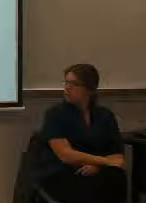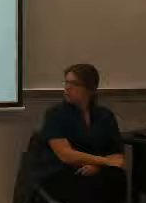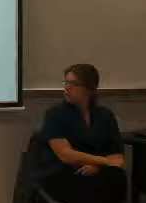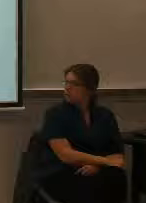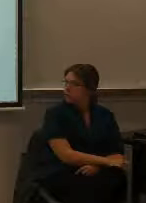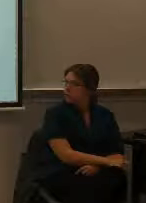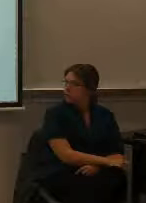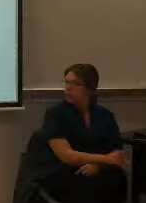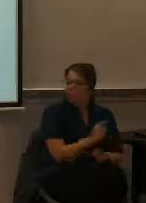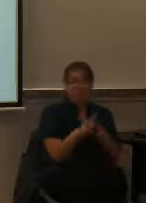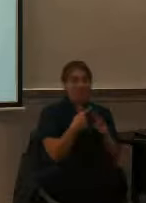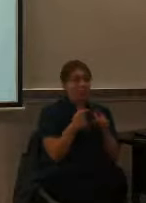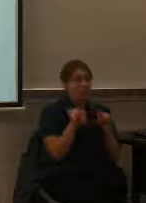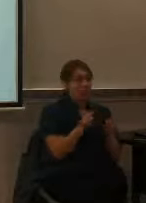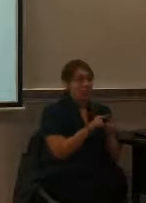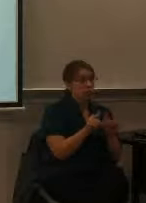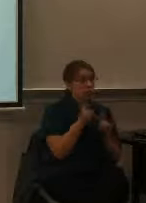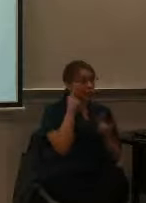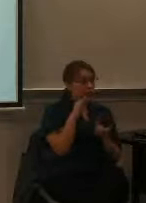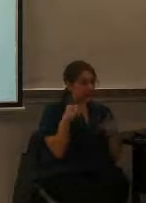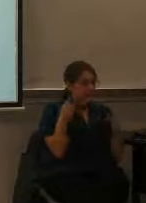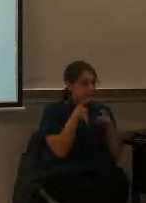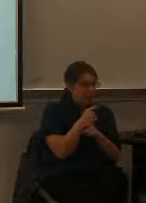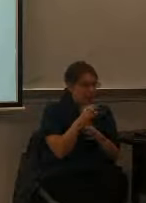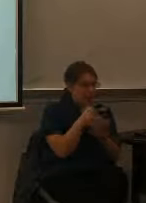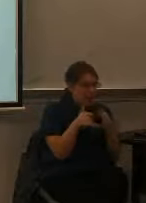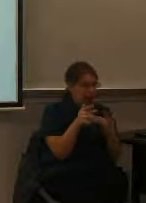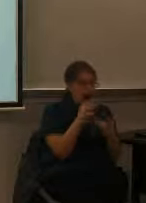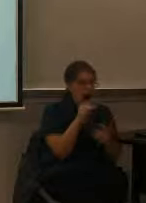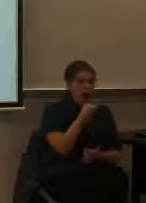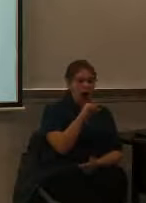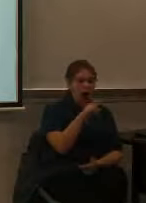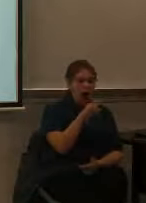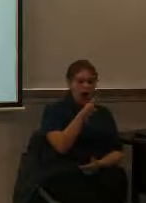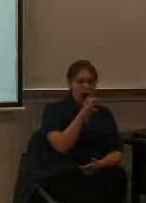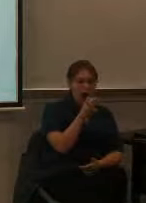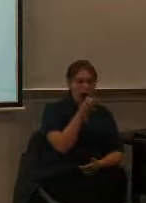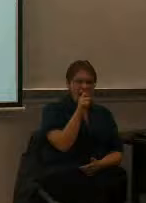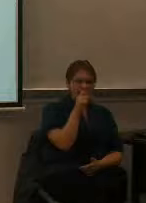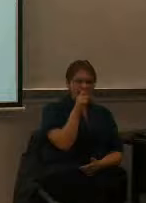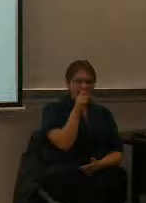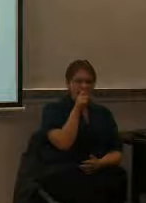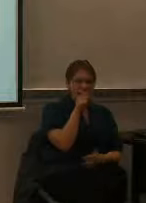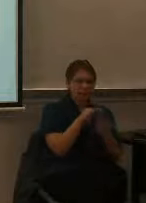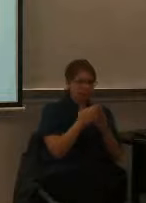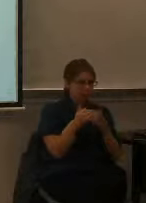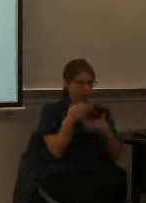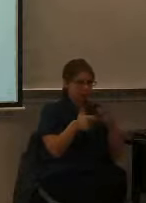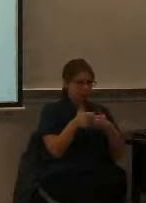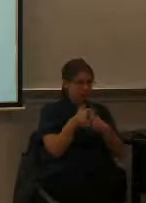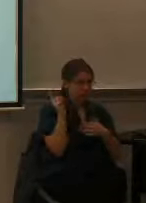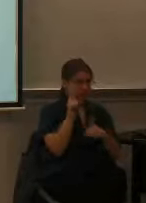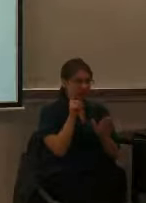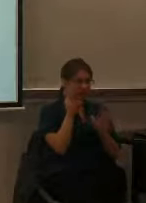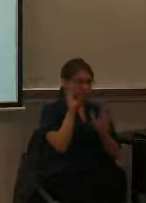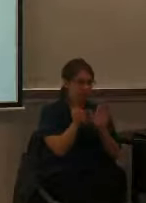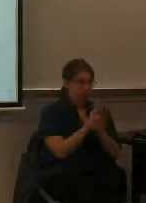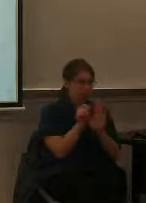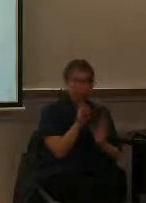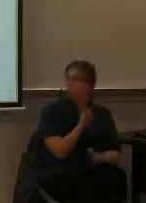And then we can also think of these complex interactions in microbial communities over time. So this is a diagram